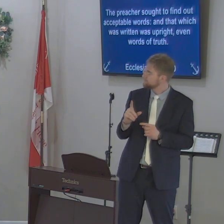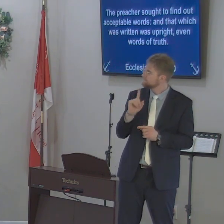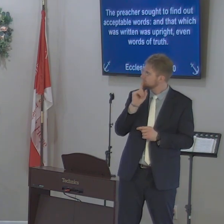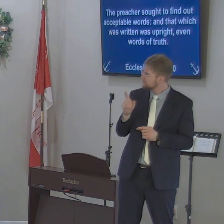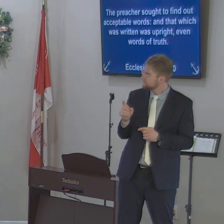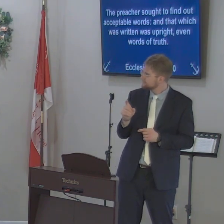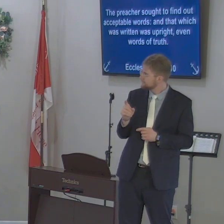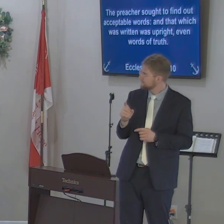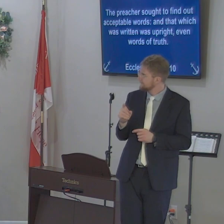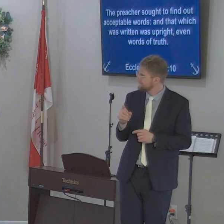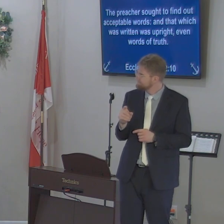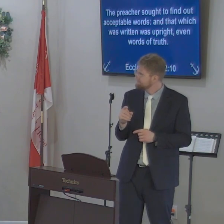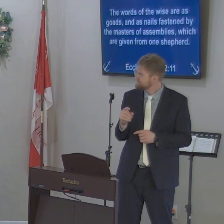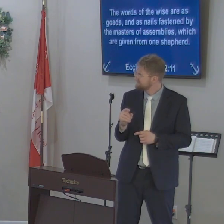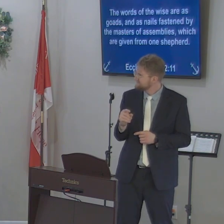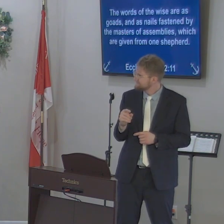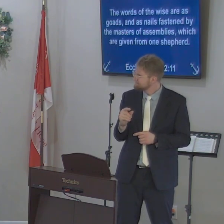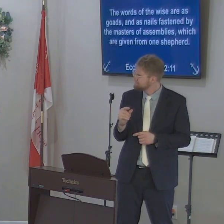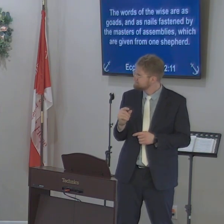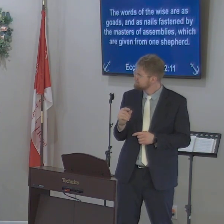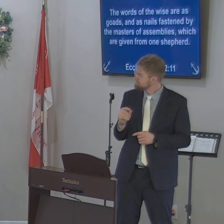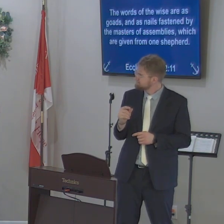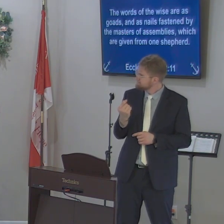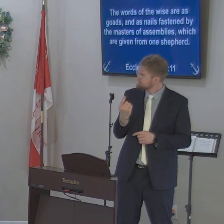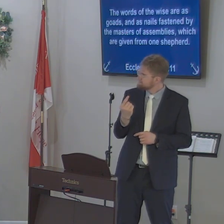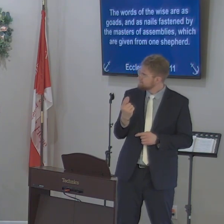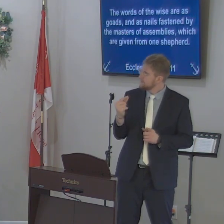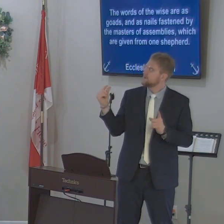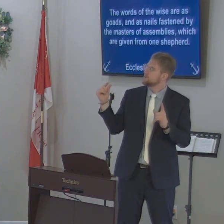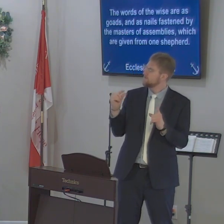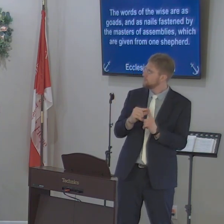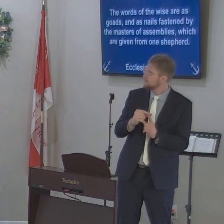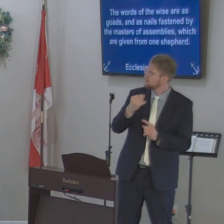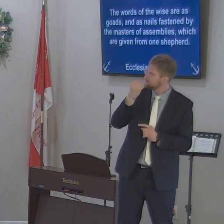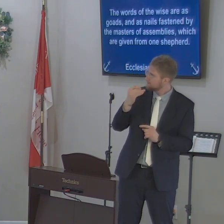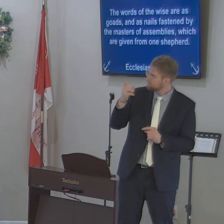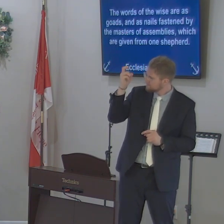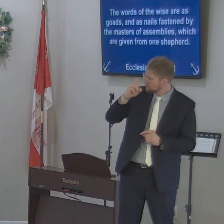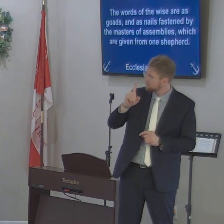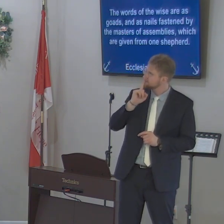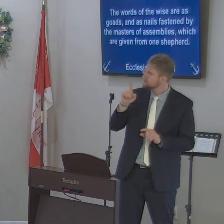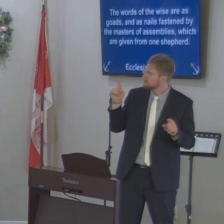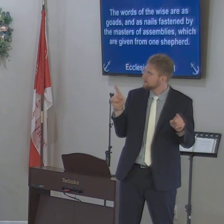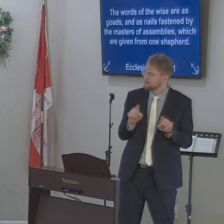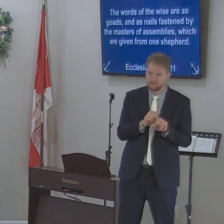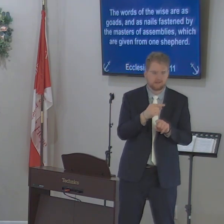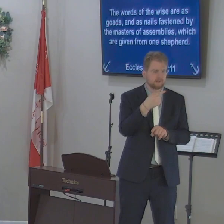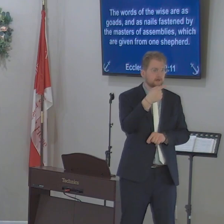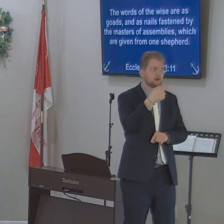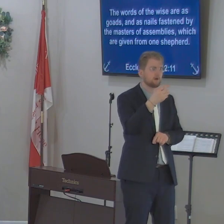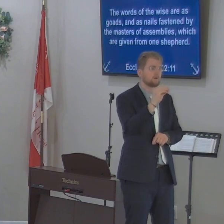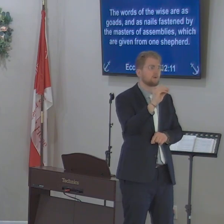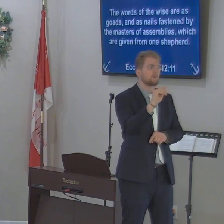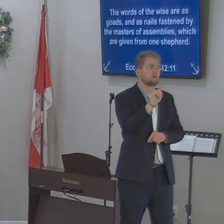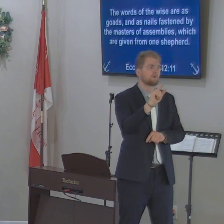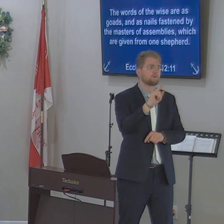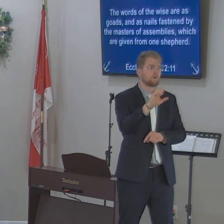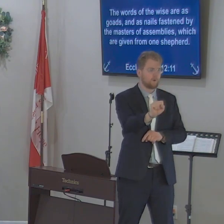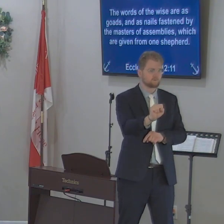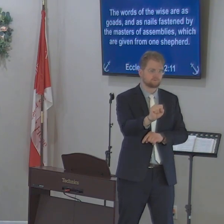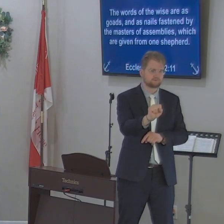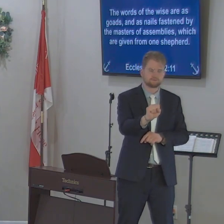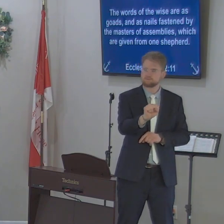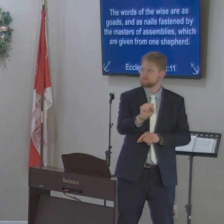says in verse 11. The words of the wise are as what? What's that next word?